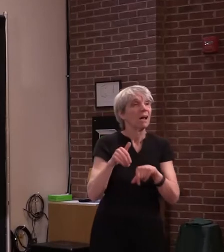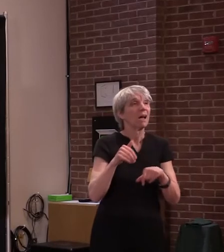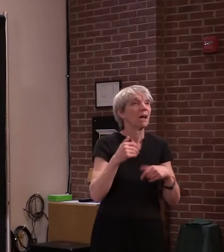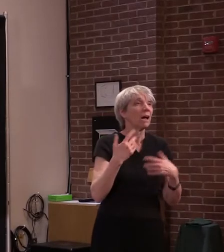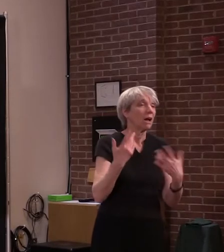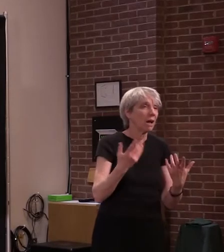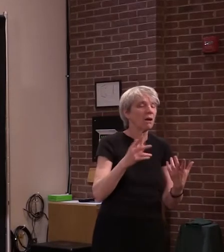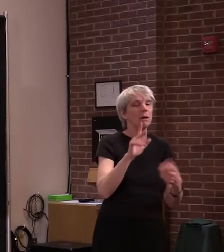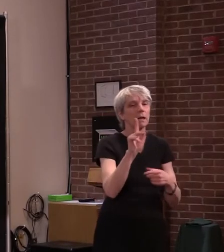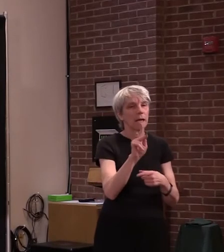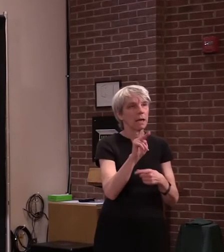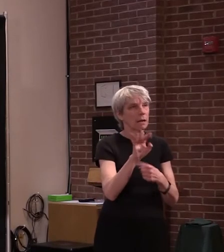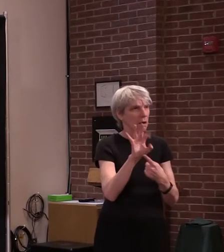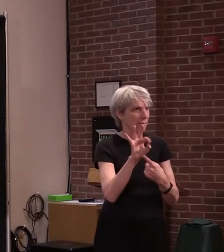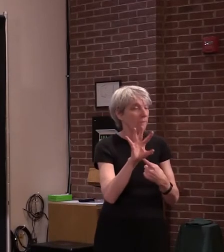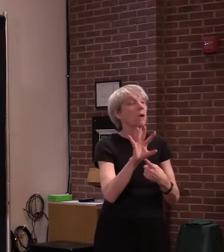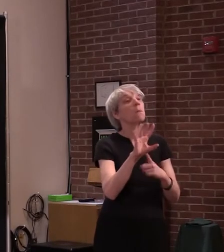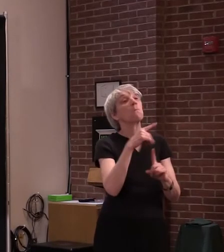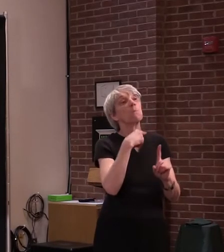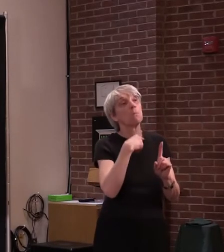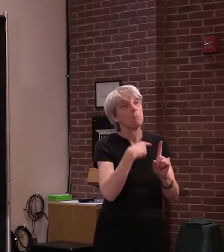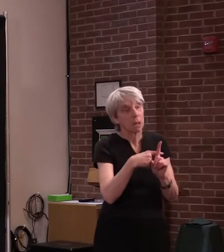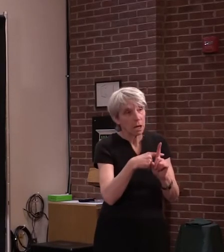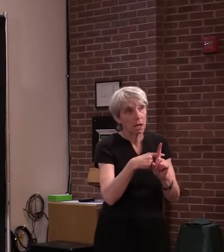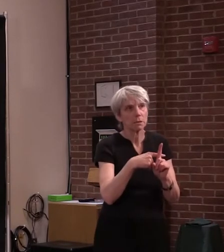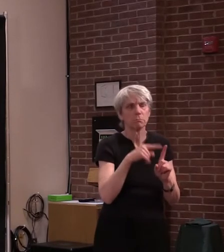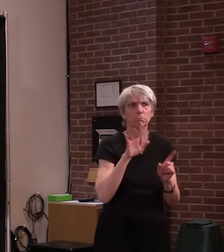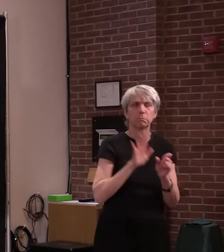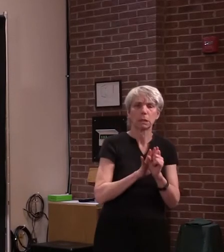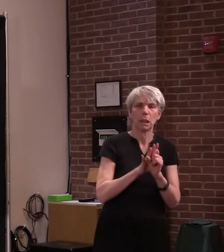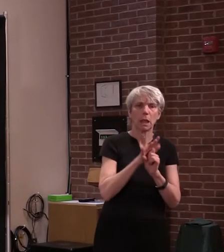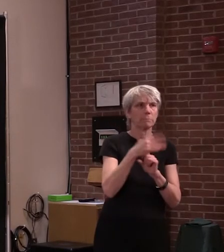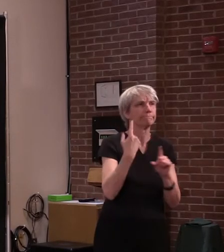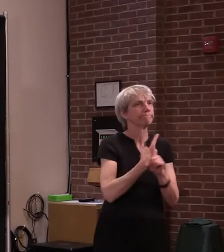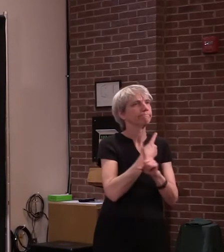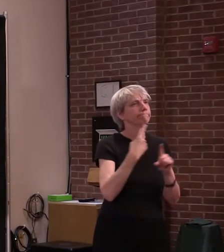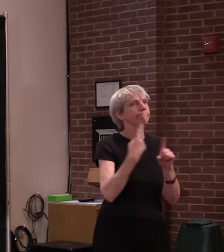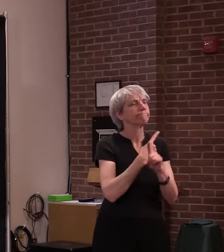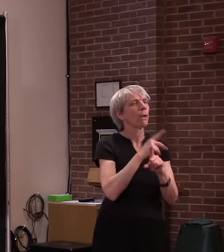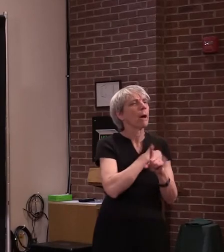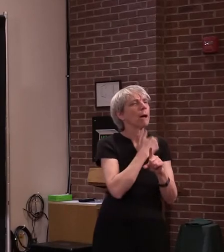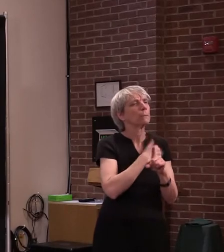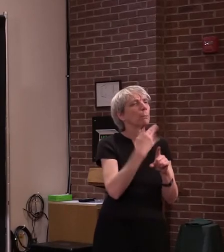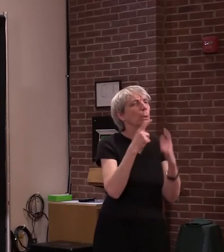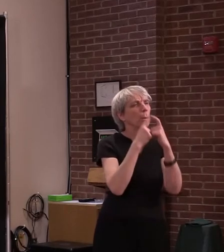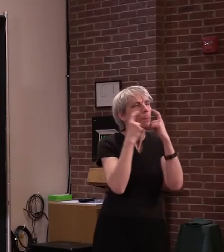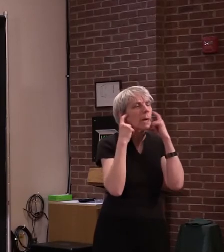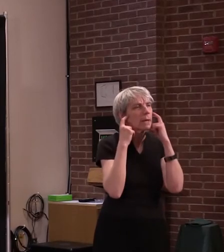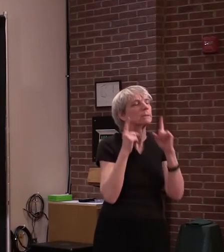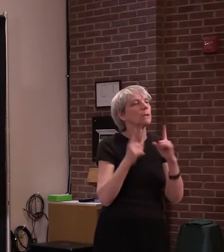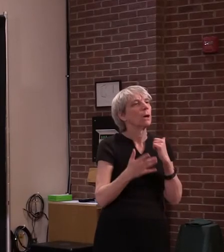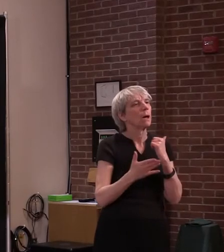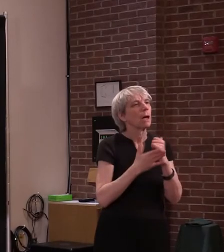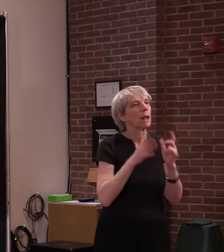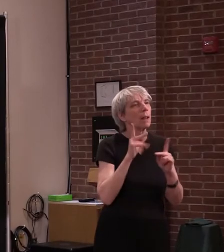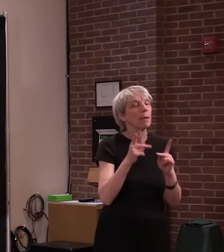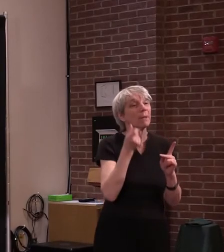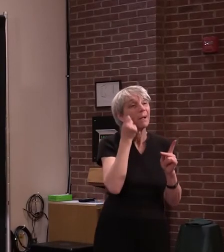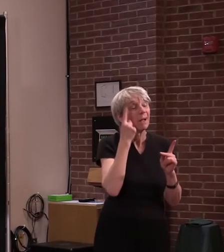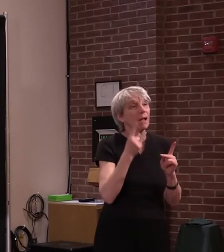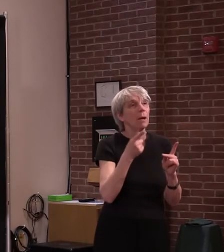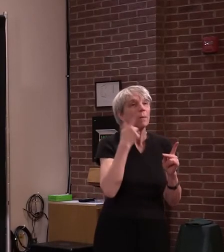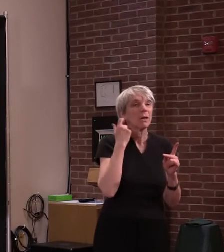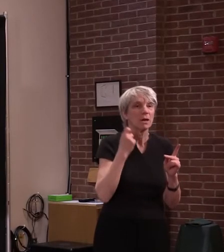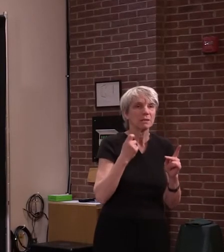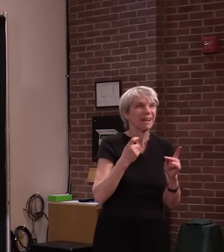like KN95, but also a large swath of sort of procedure and surgical masks that will help people enhance the layers that they can